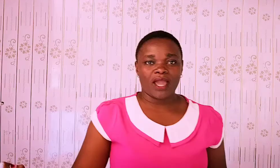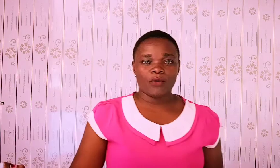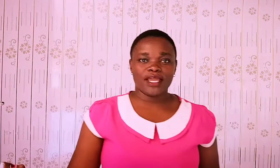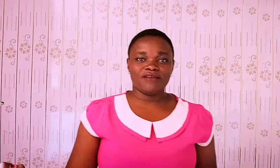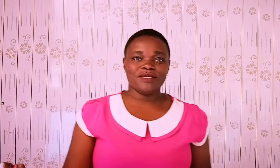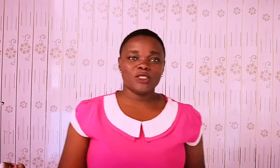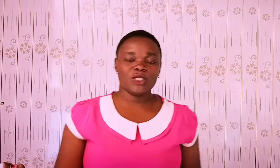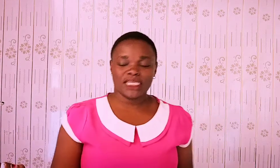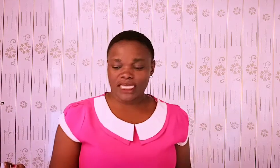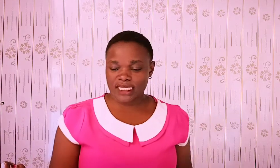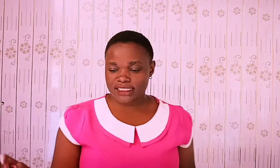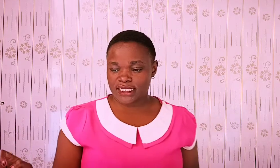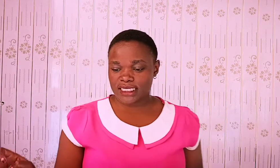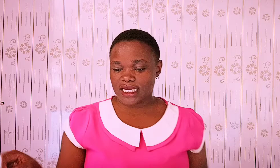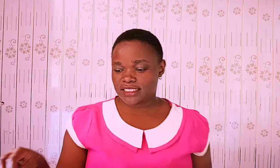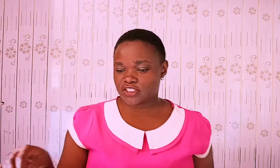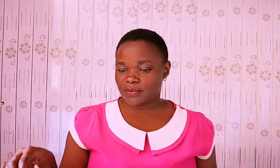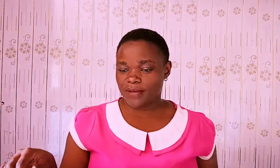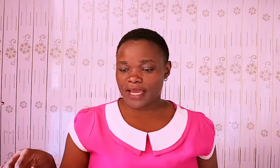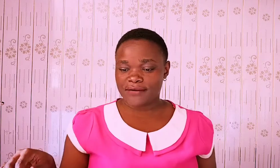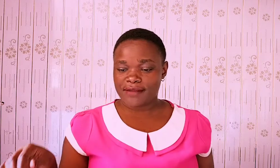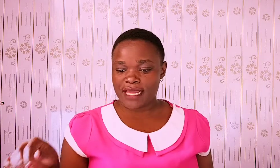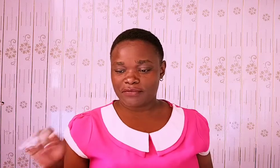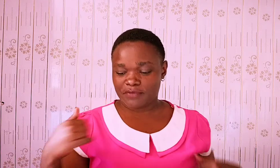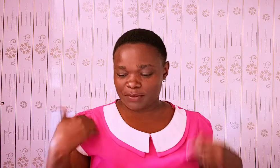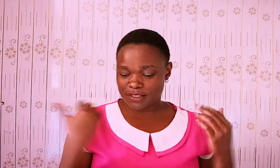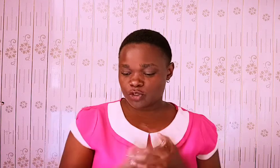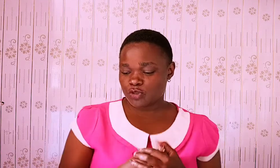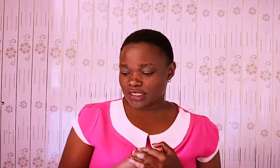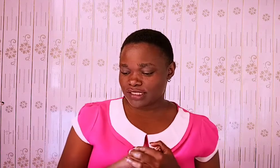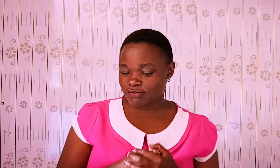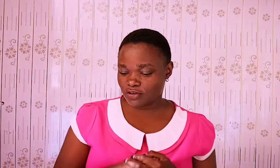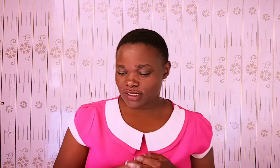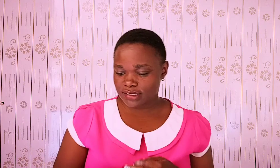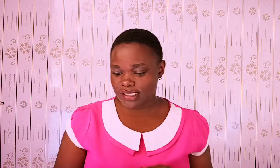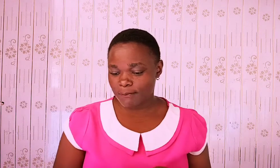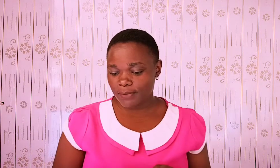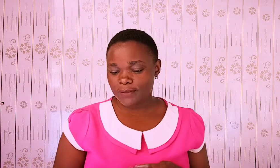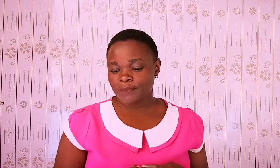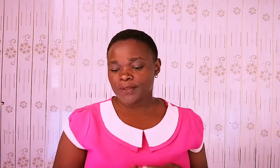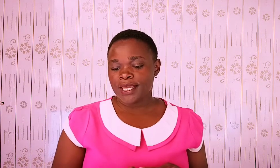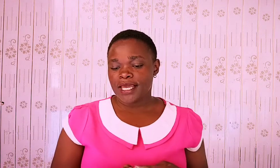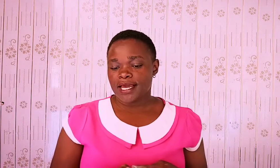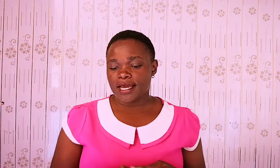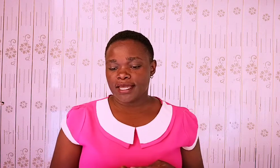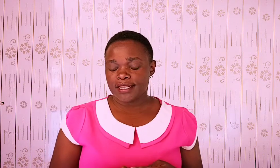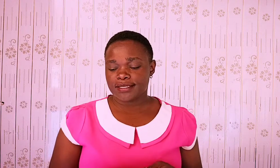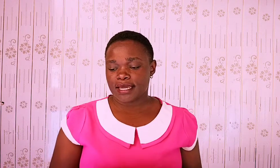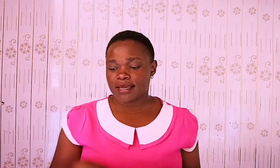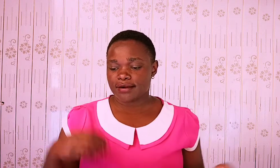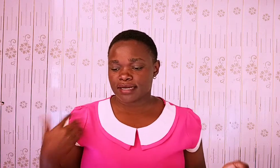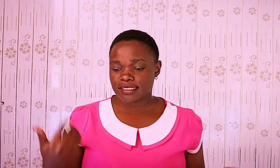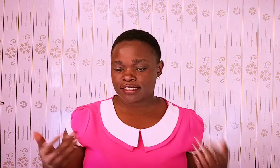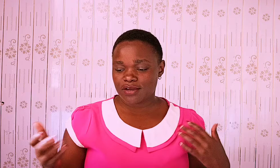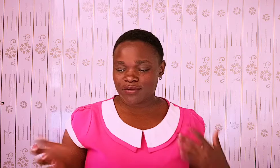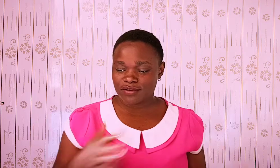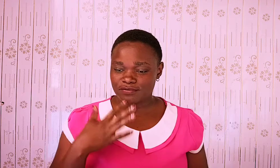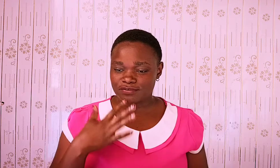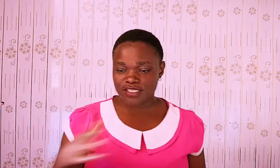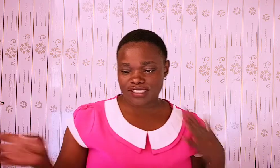We have been looking at handshake and we have given my students several examples. And right now you have just